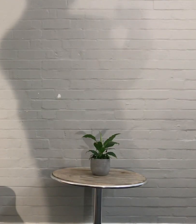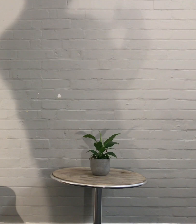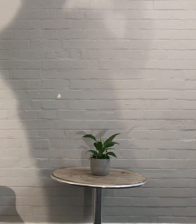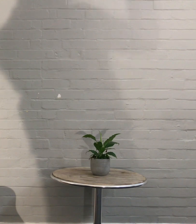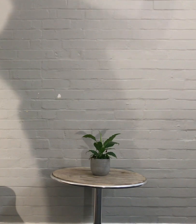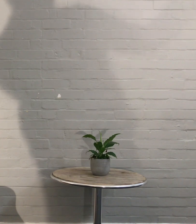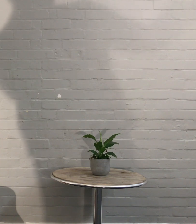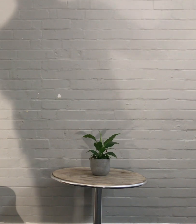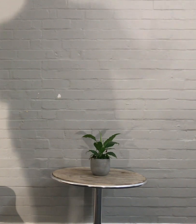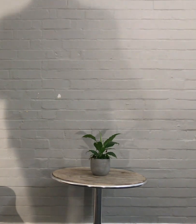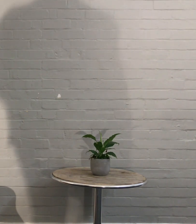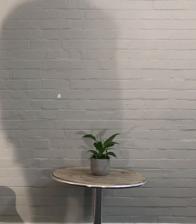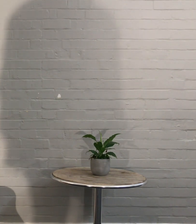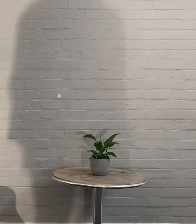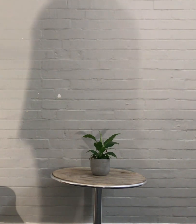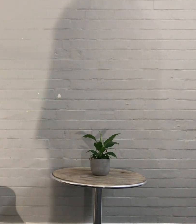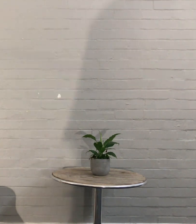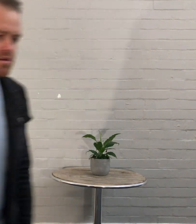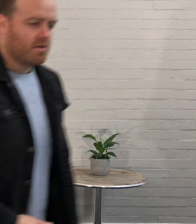So.